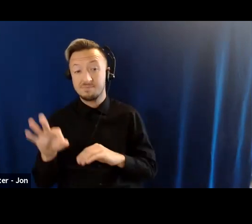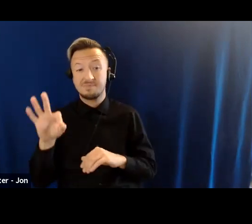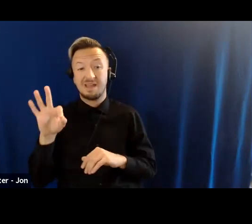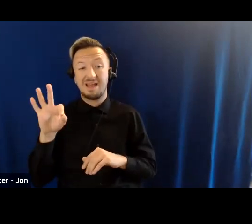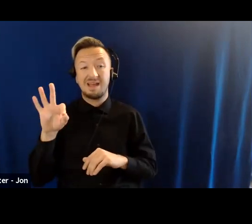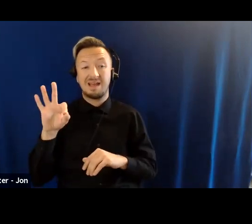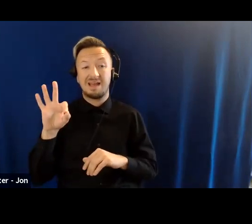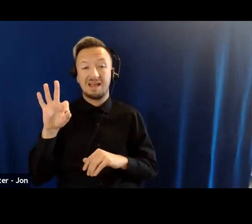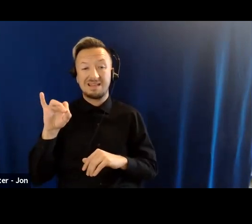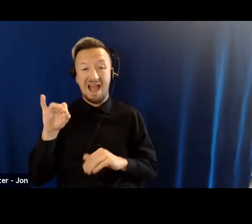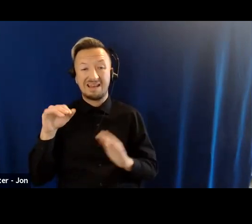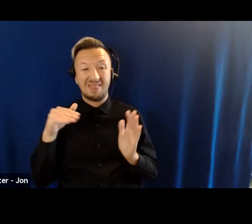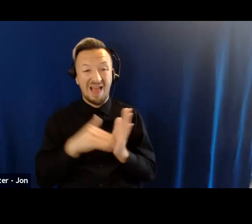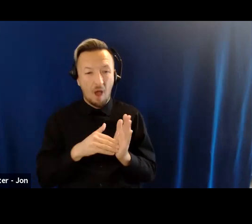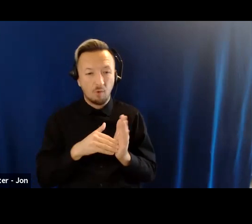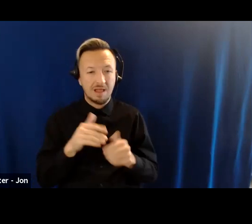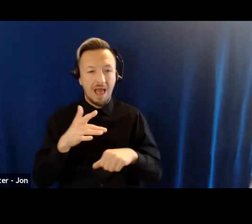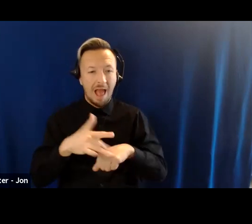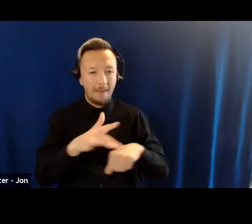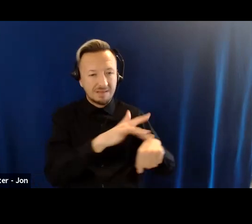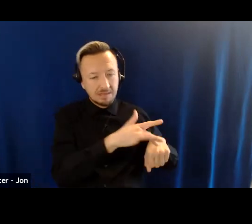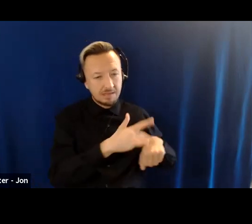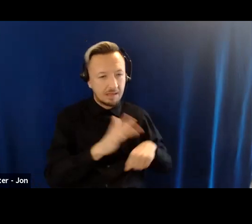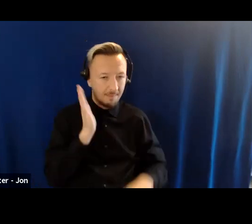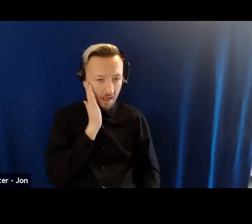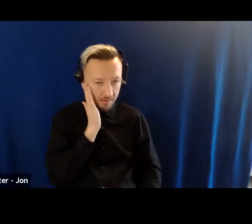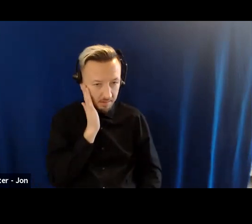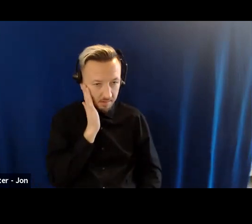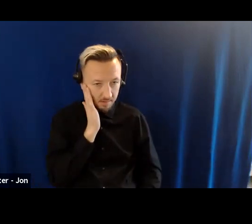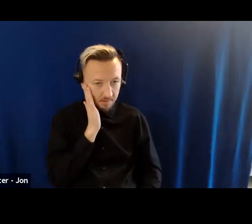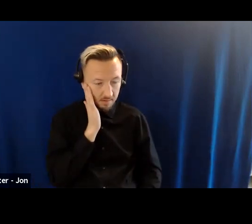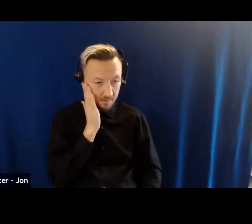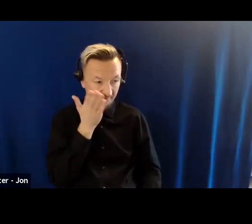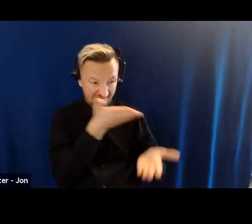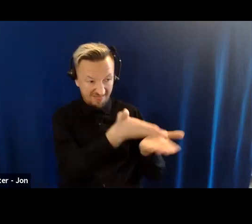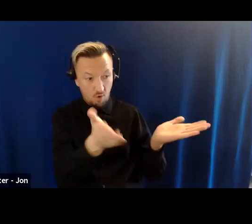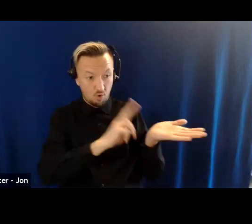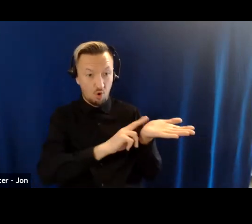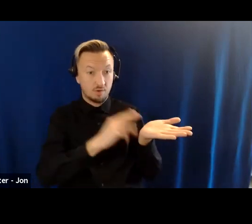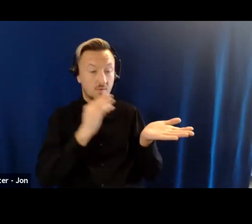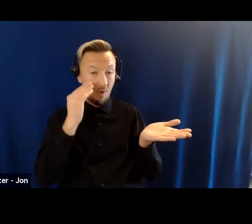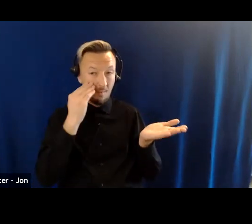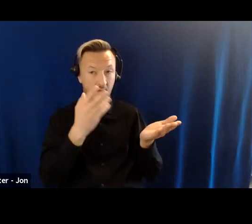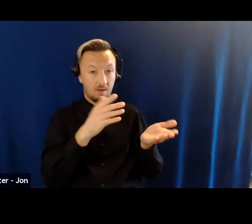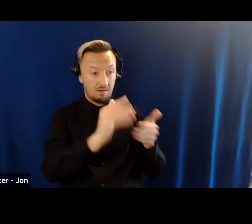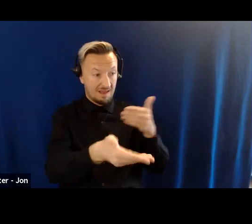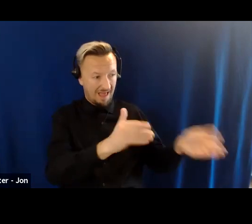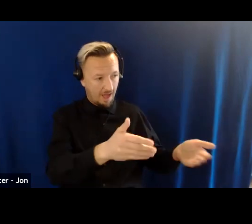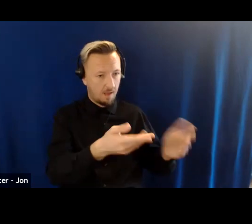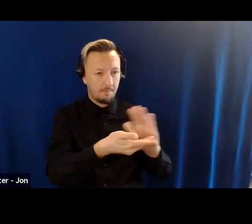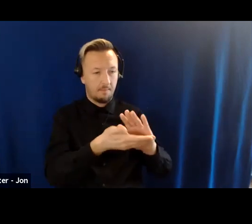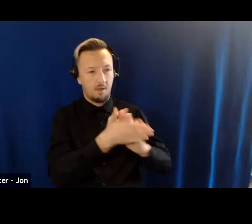90,000 empty beds in those facilities. And as you